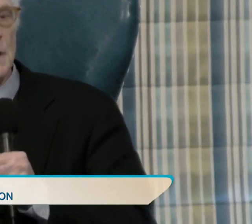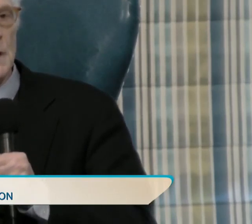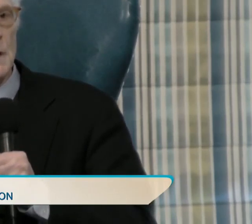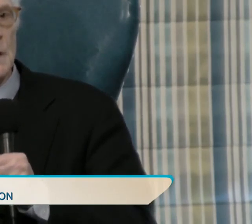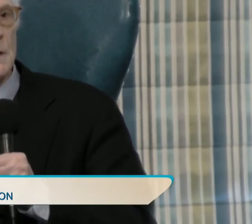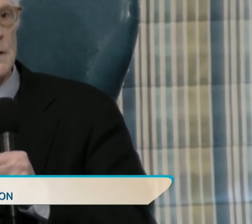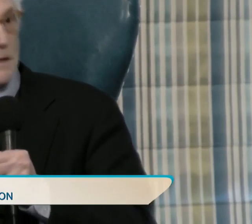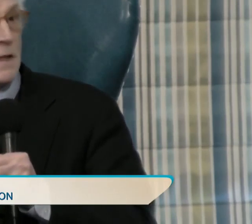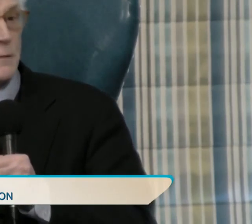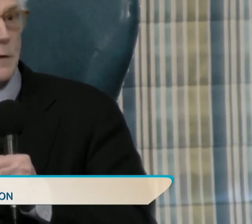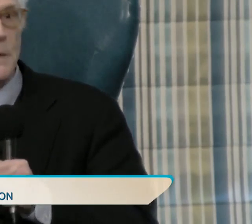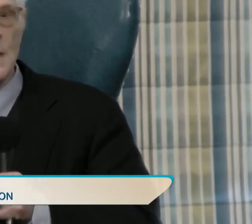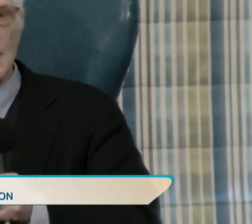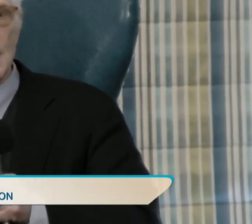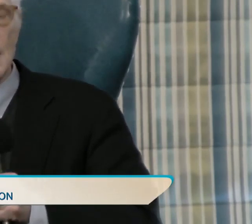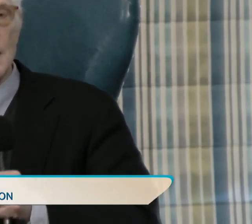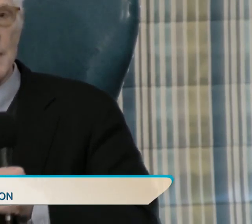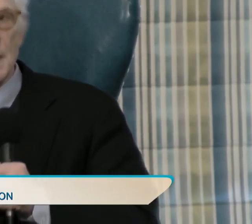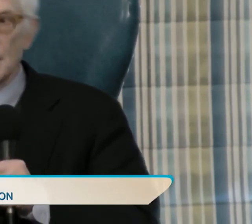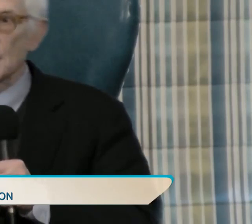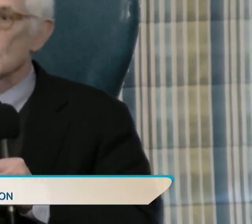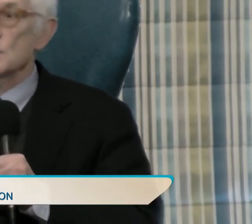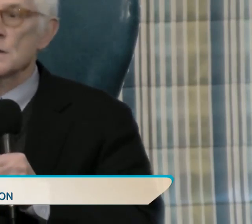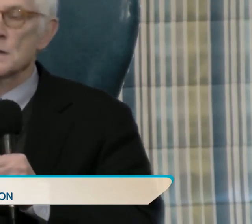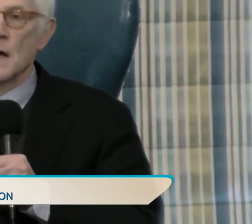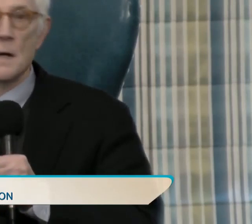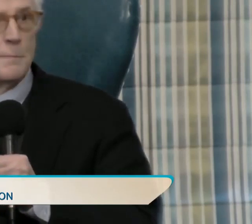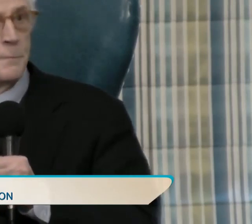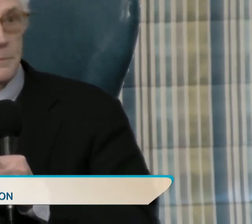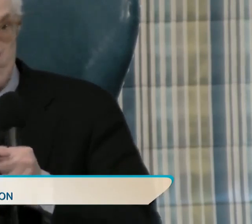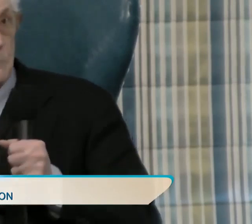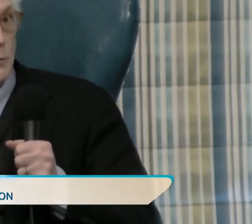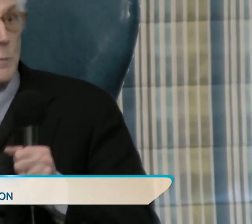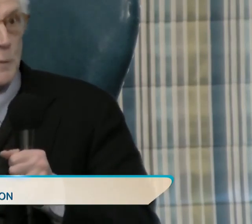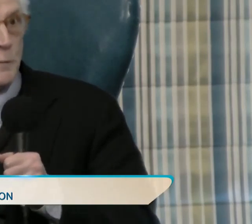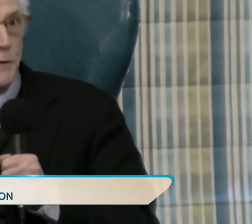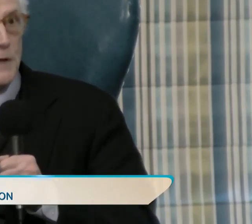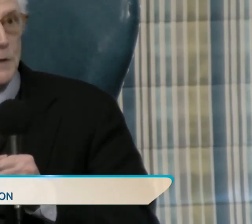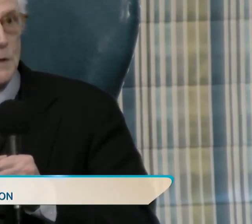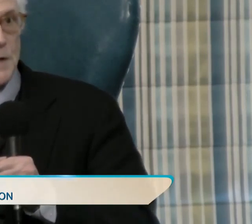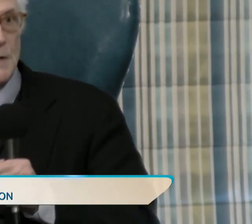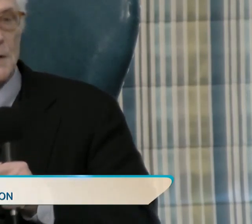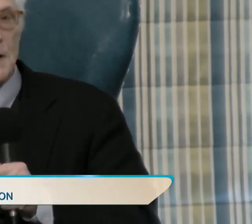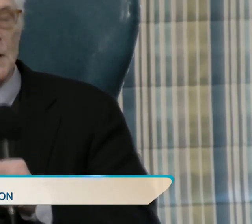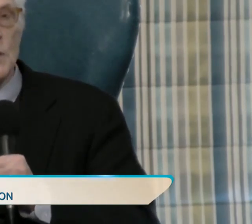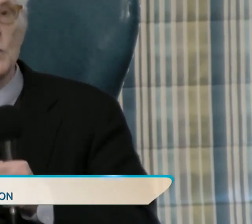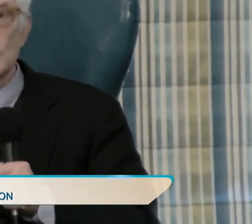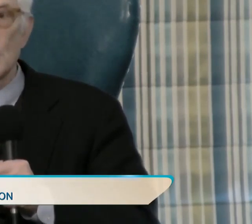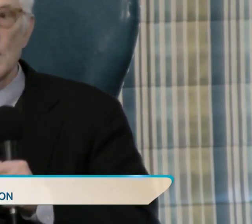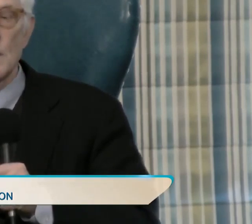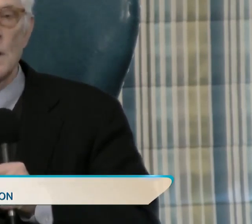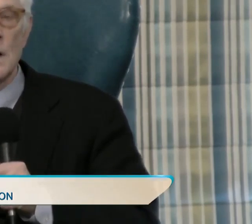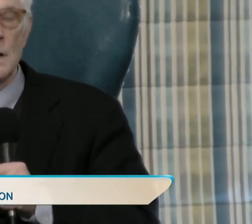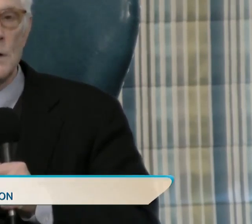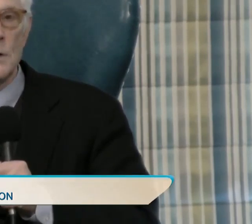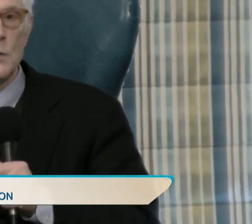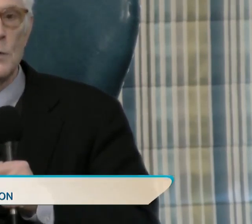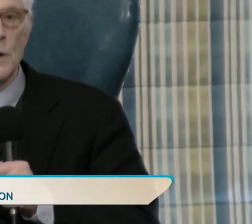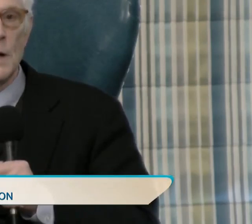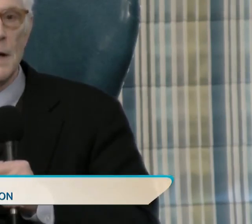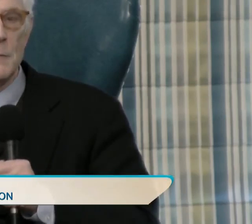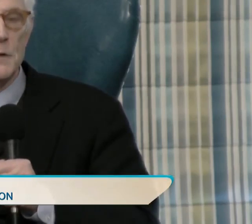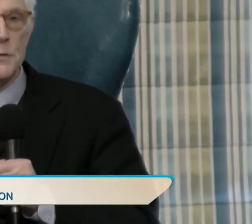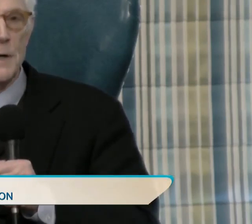employment successful. And there's an entire group of professionals out there